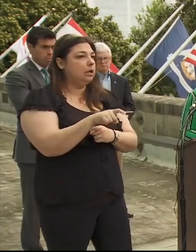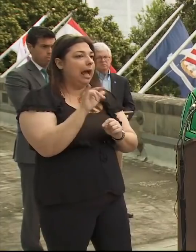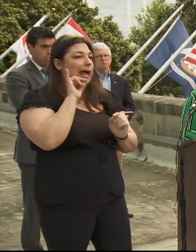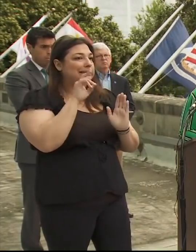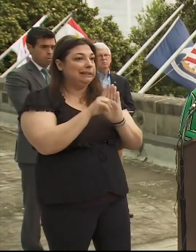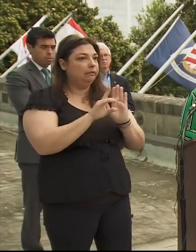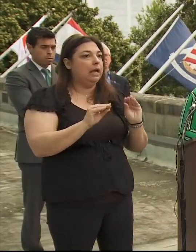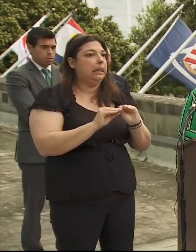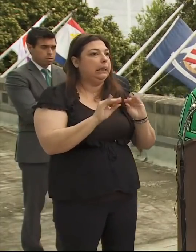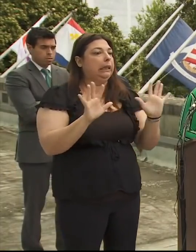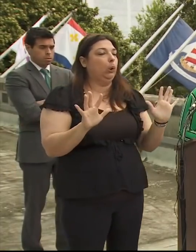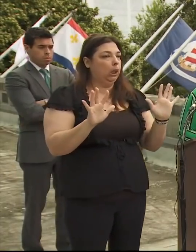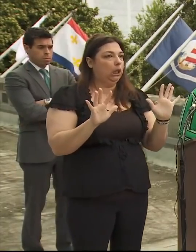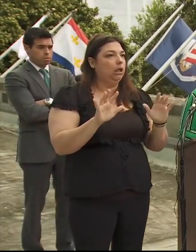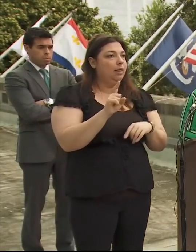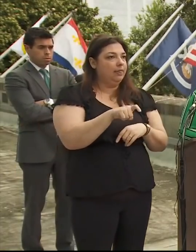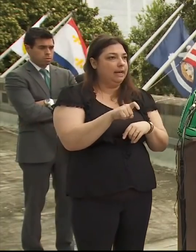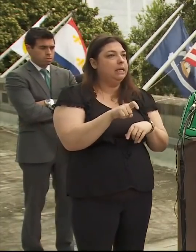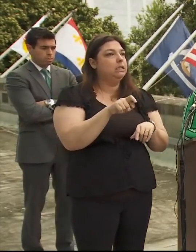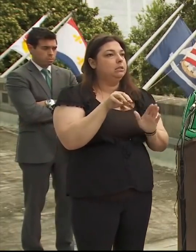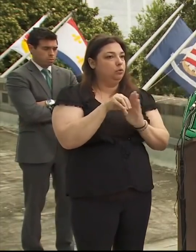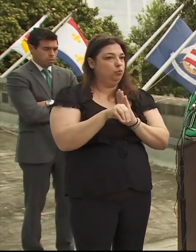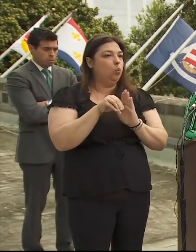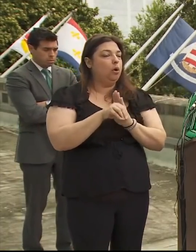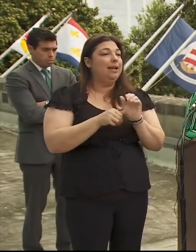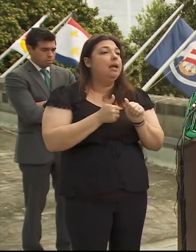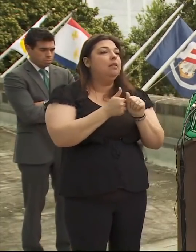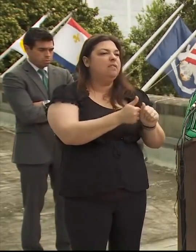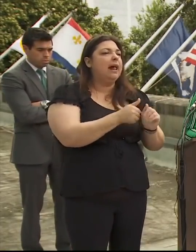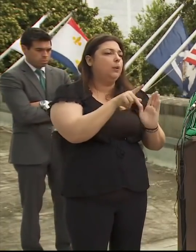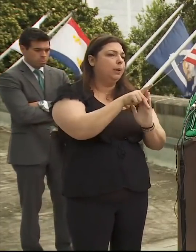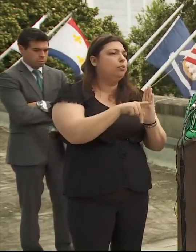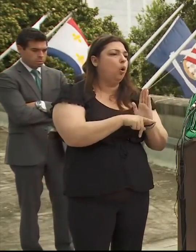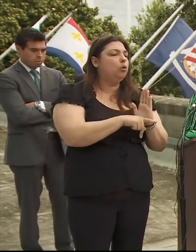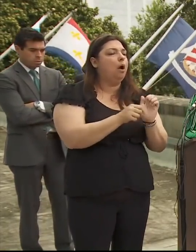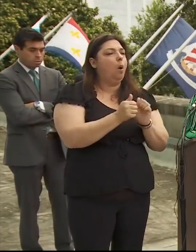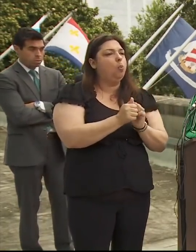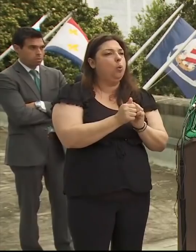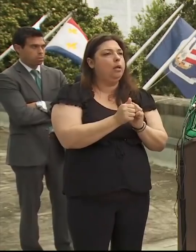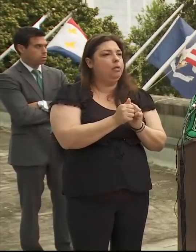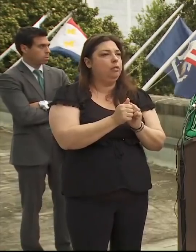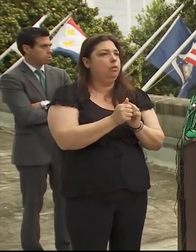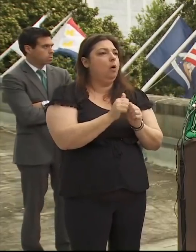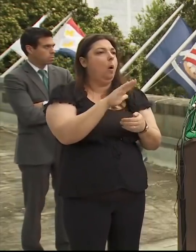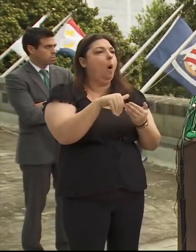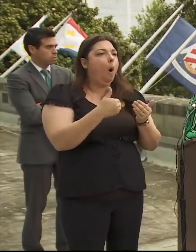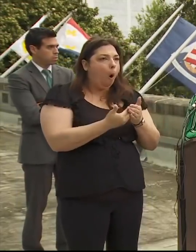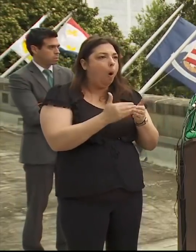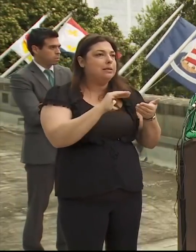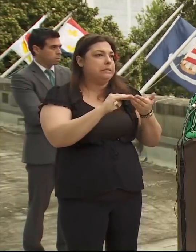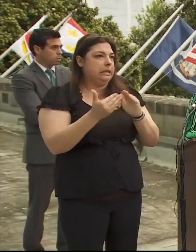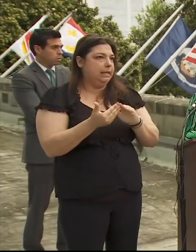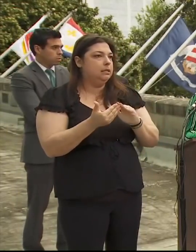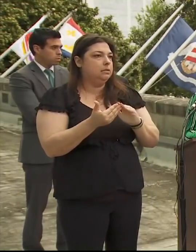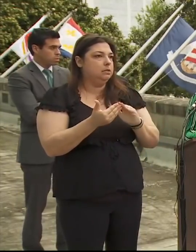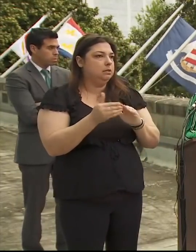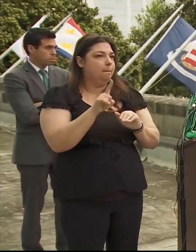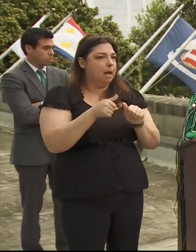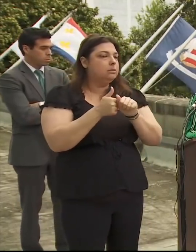identifies clearly the needs of our city, and that's following the protocols that are in place for all municipalities to